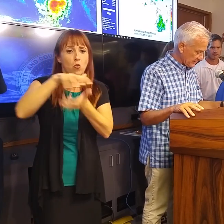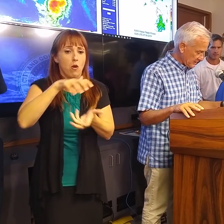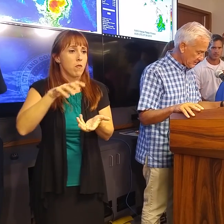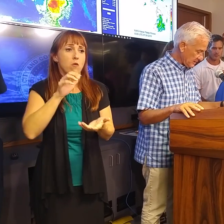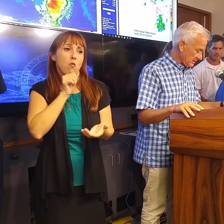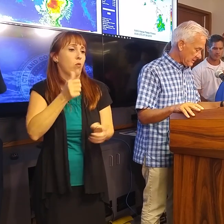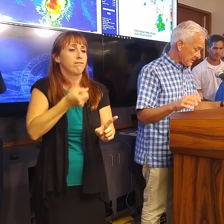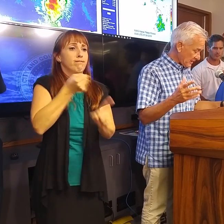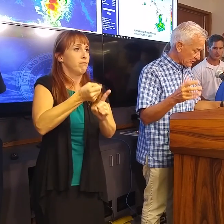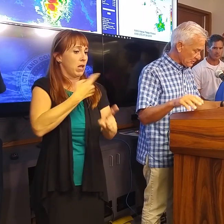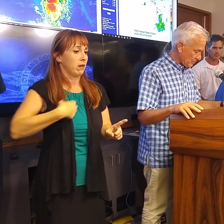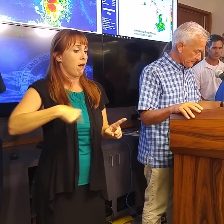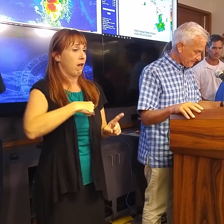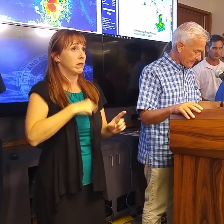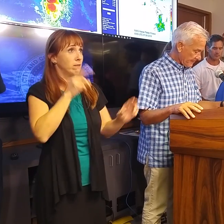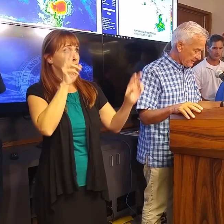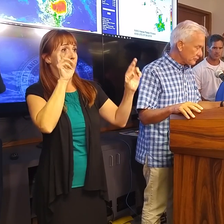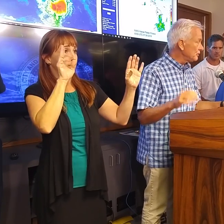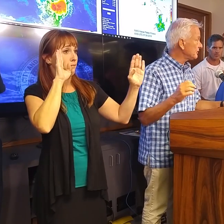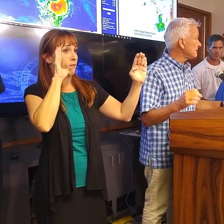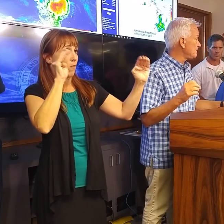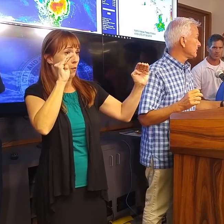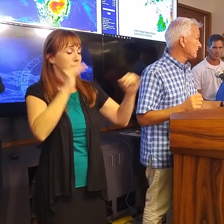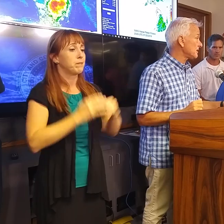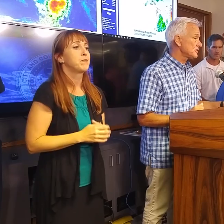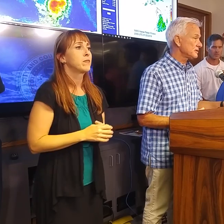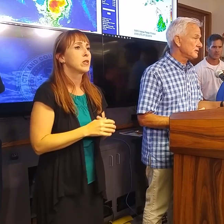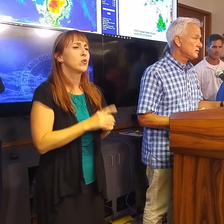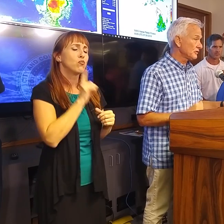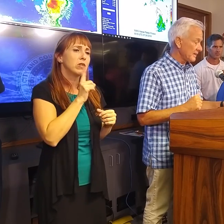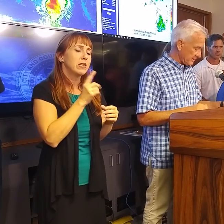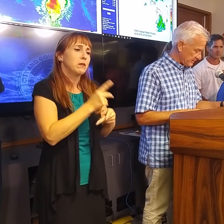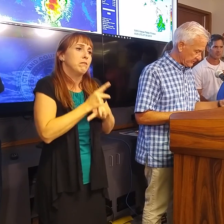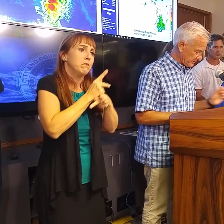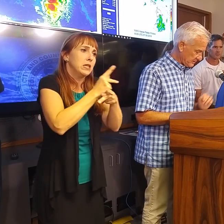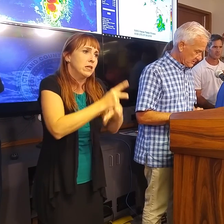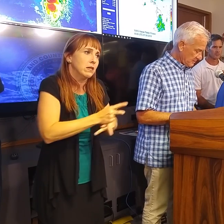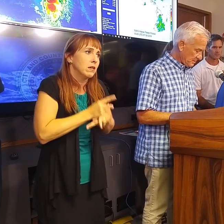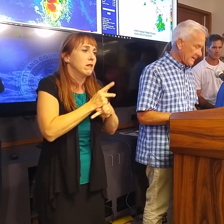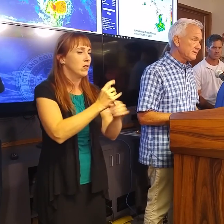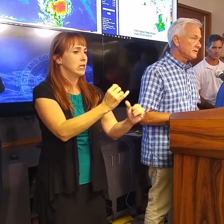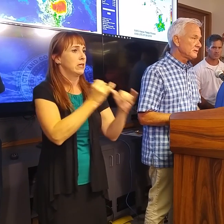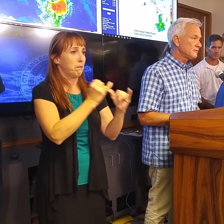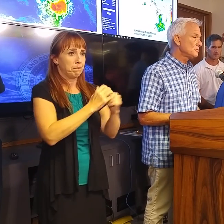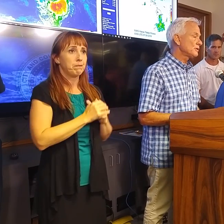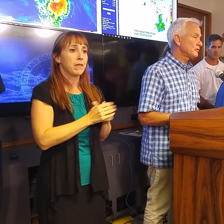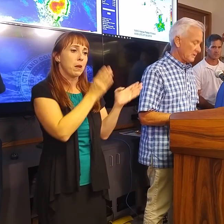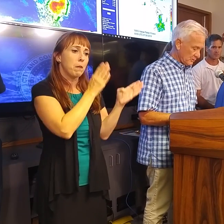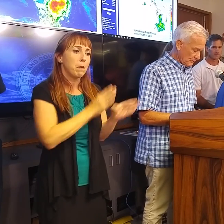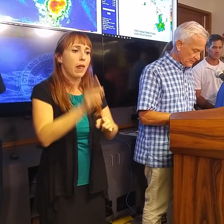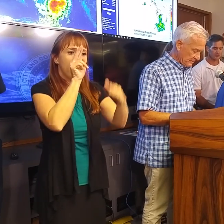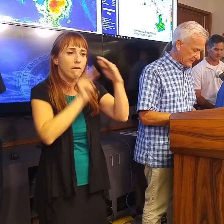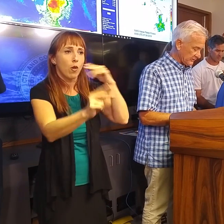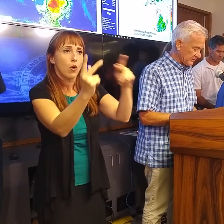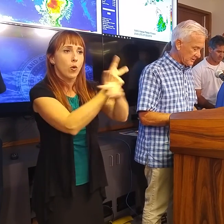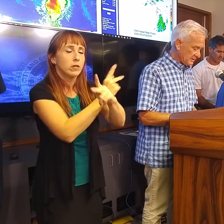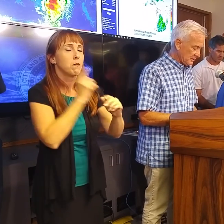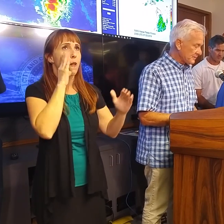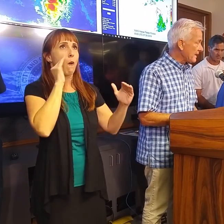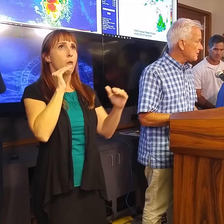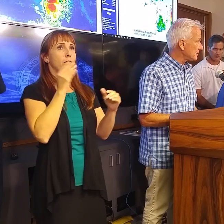us. And that's our hope. So using an abundance of caution, just like us, plan for the worst and hope for the